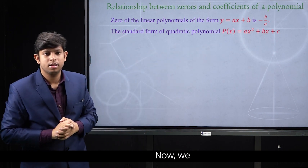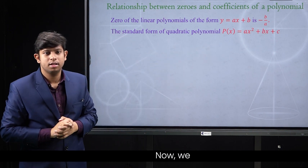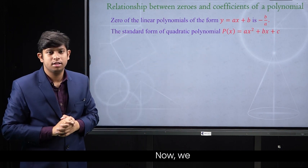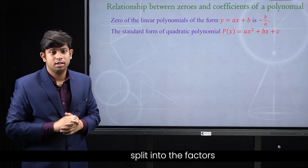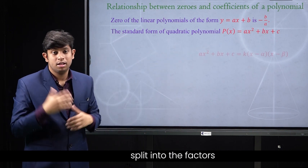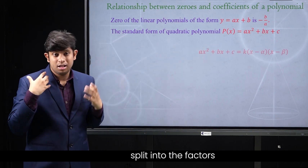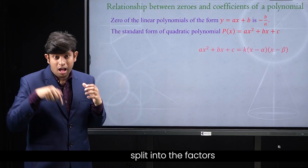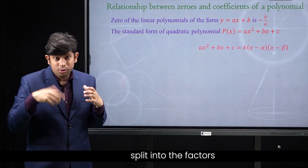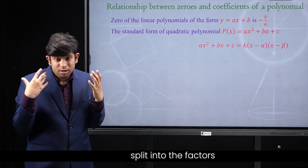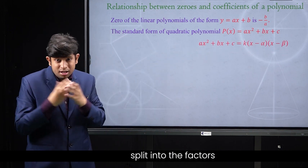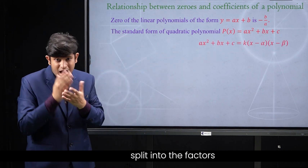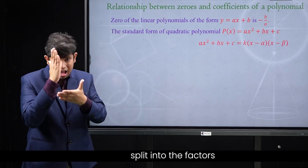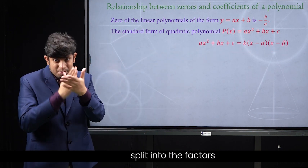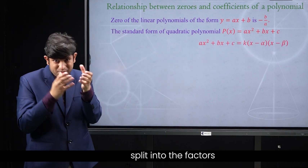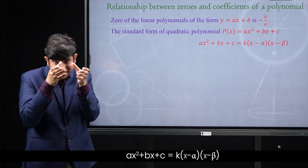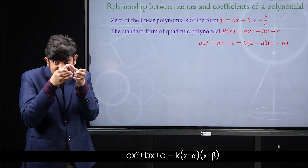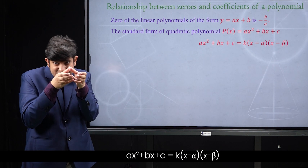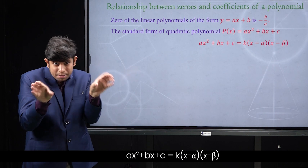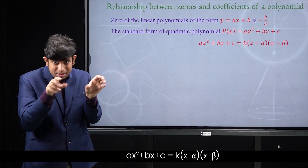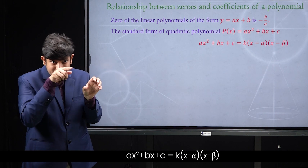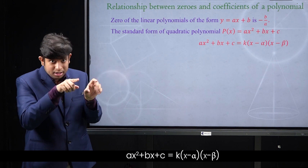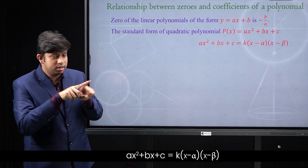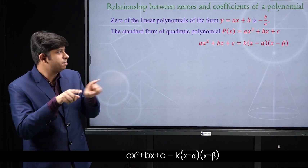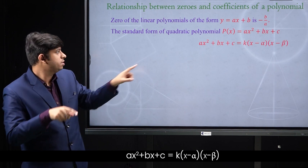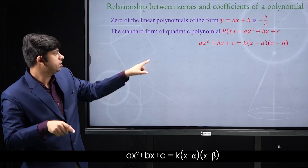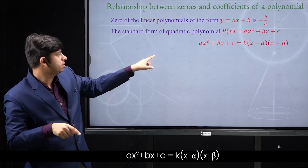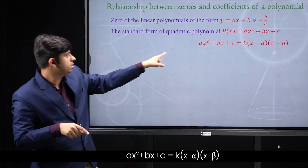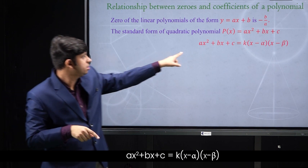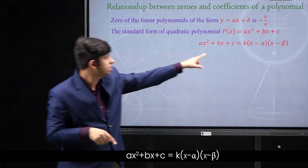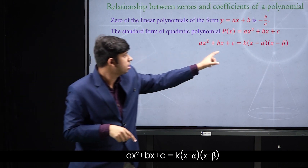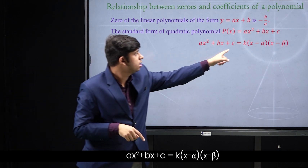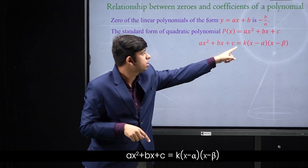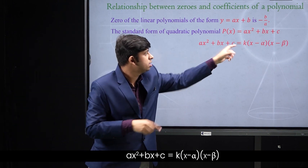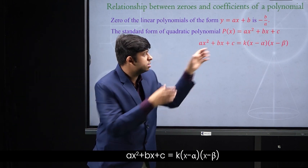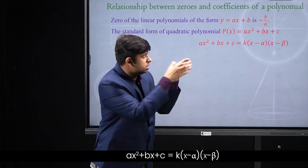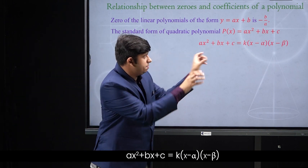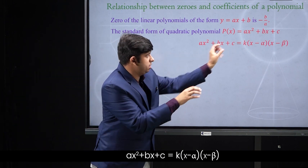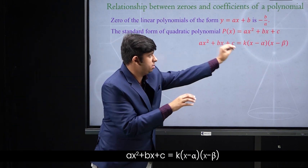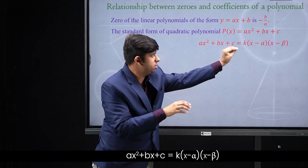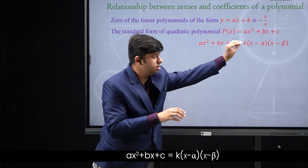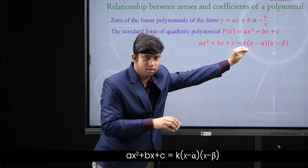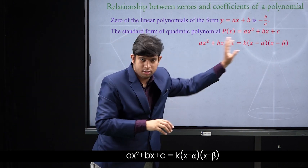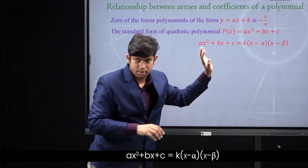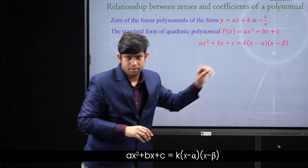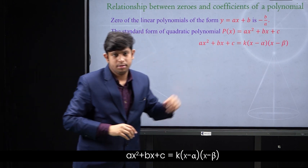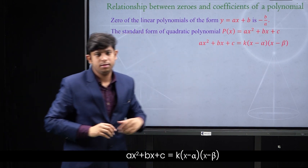Now we split into the factors, that is ax square plus bx plus c is equal to k into x minus alpha into x minus